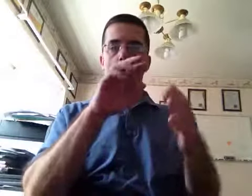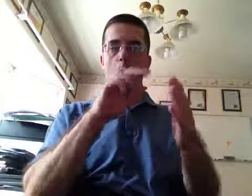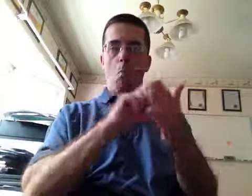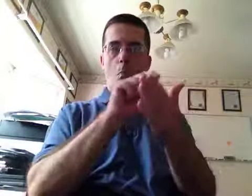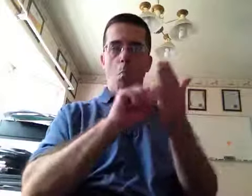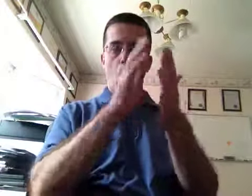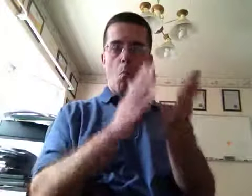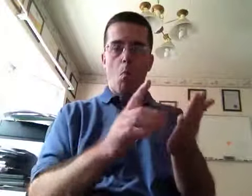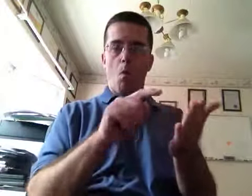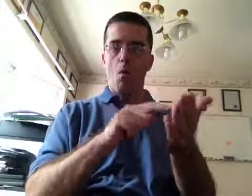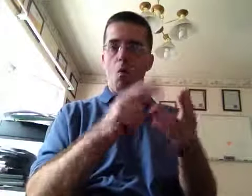economy